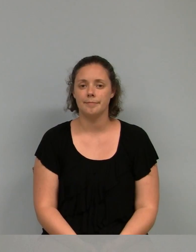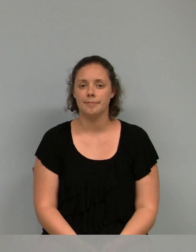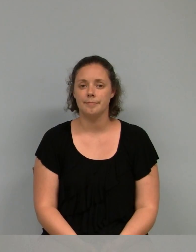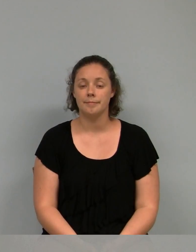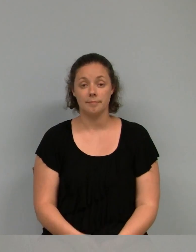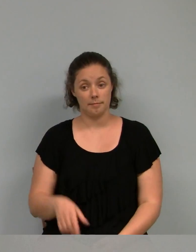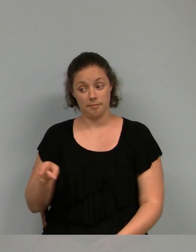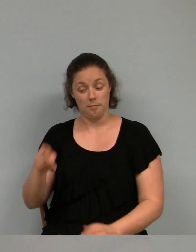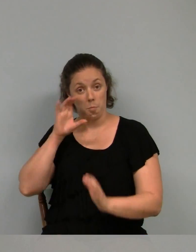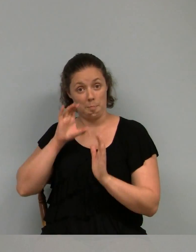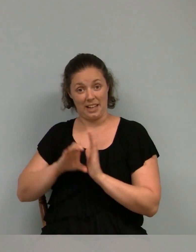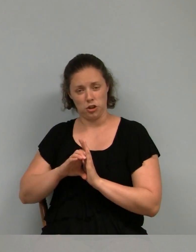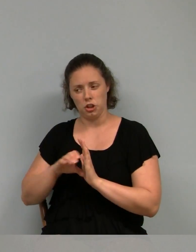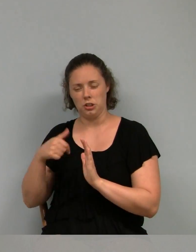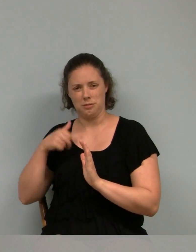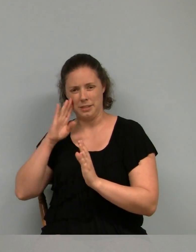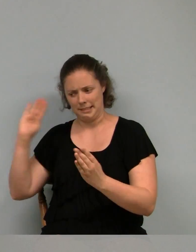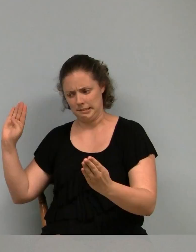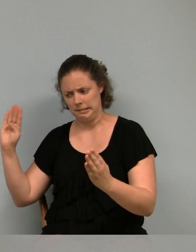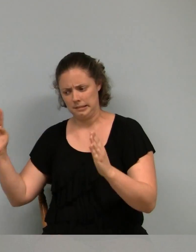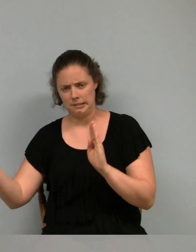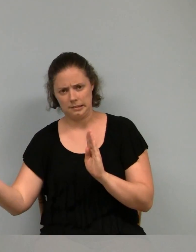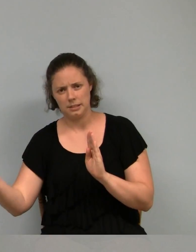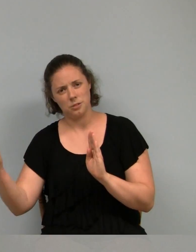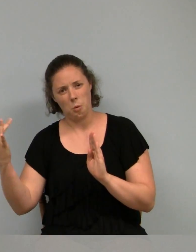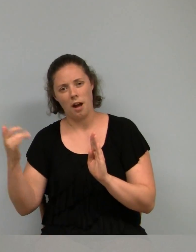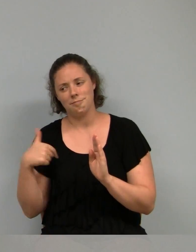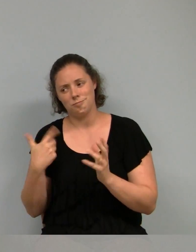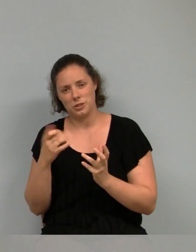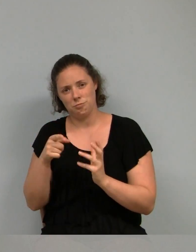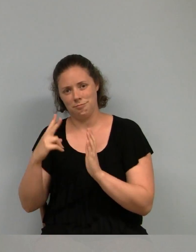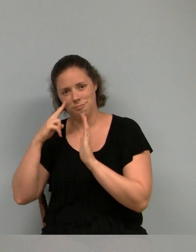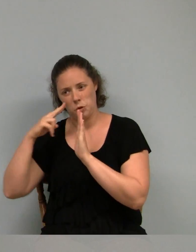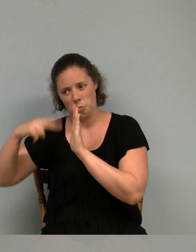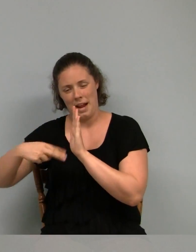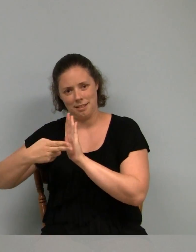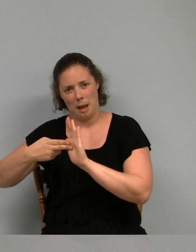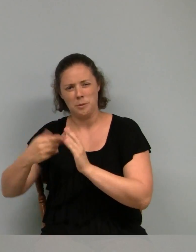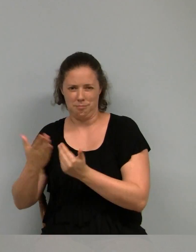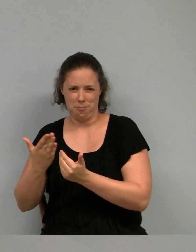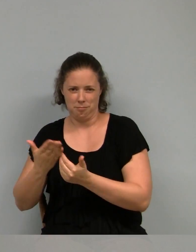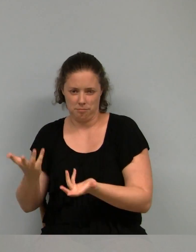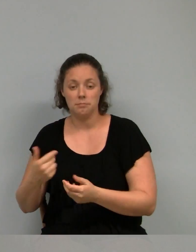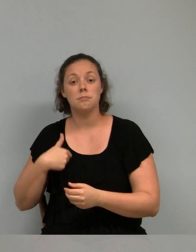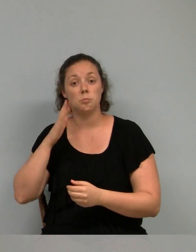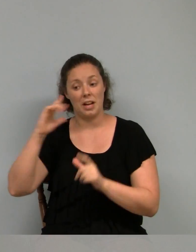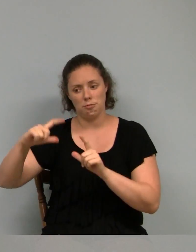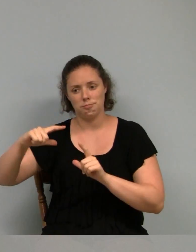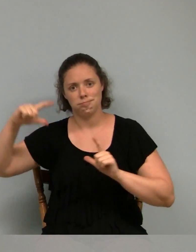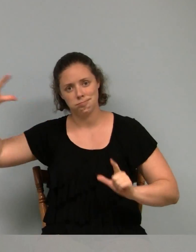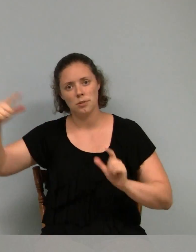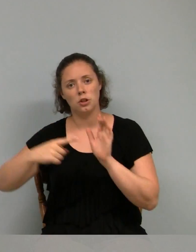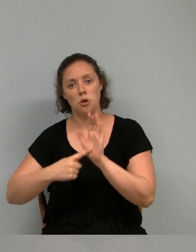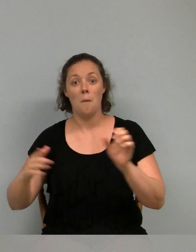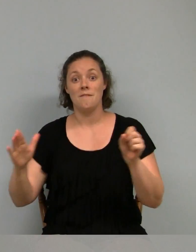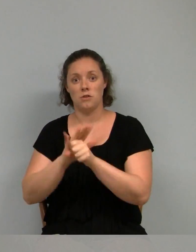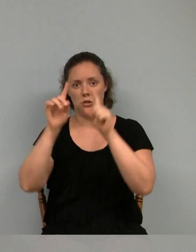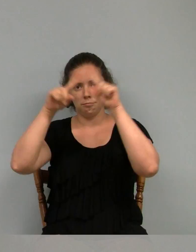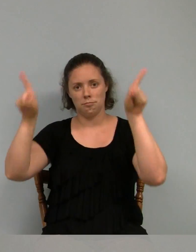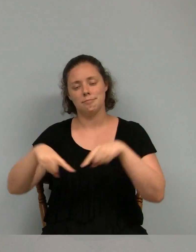This graphic is shown rotated to make it easier to read the labels. It will be shown full screen at the end of the